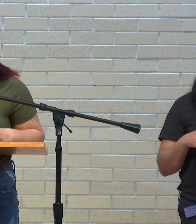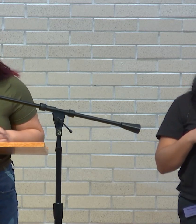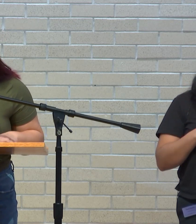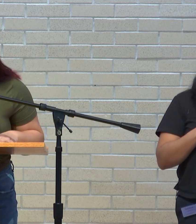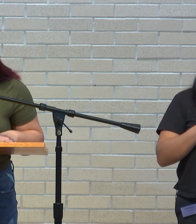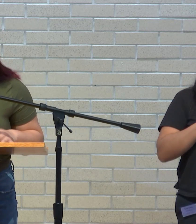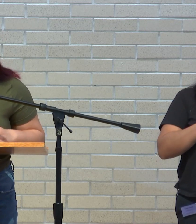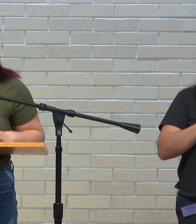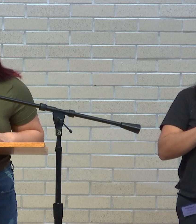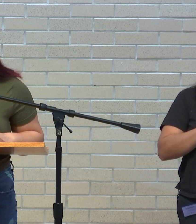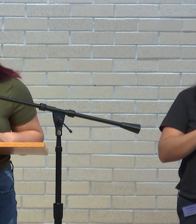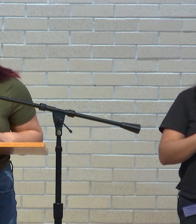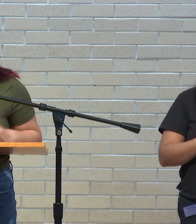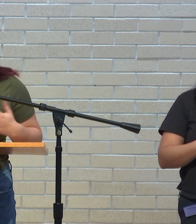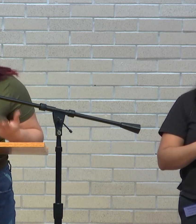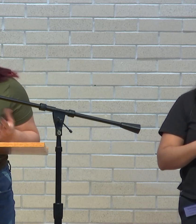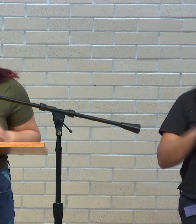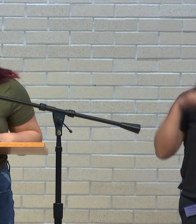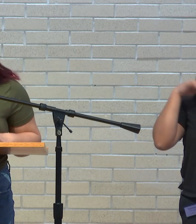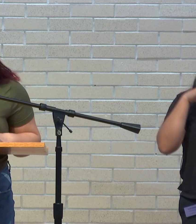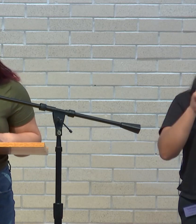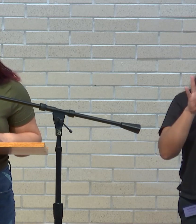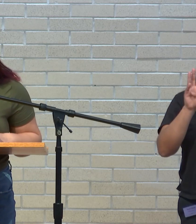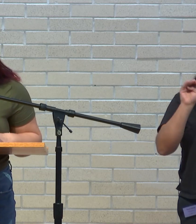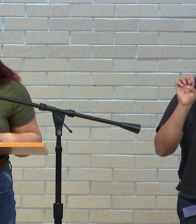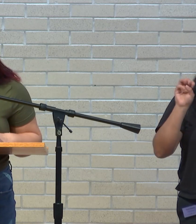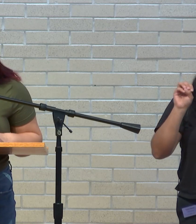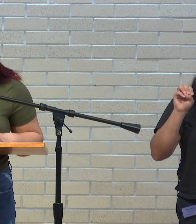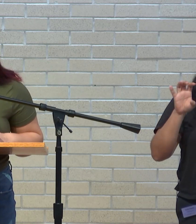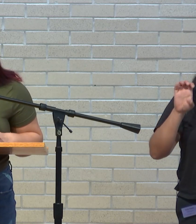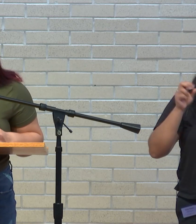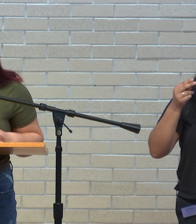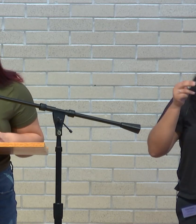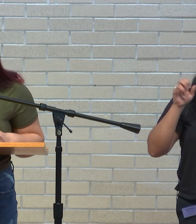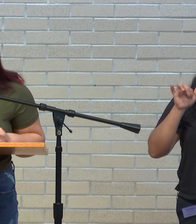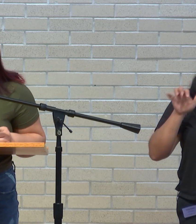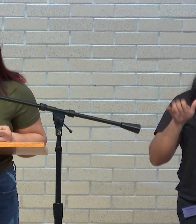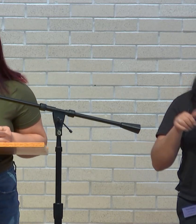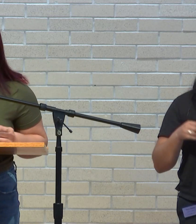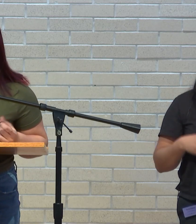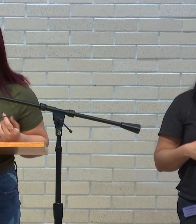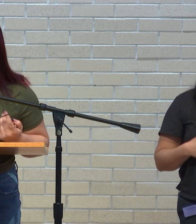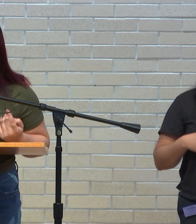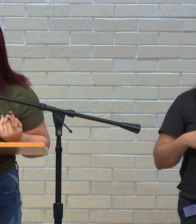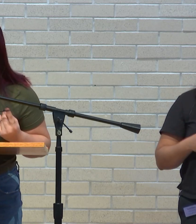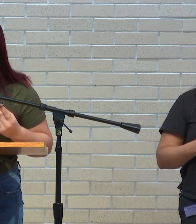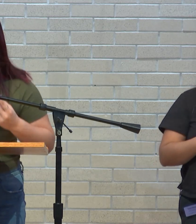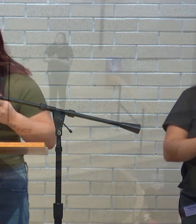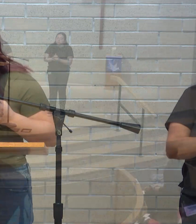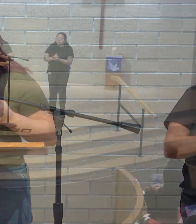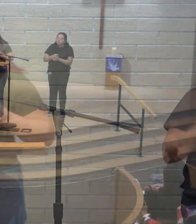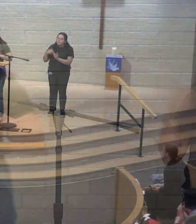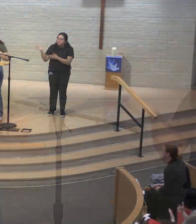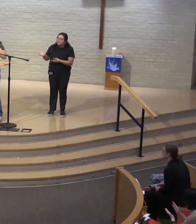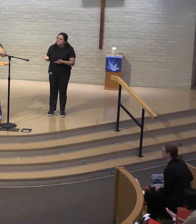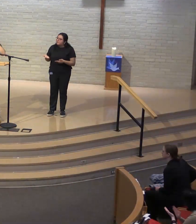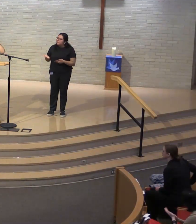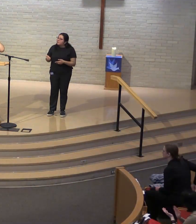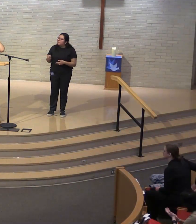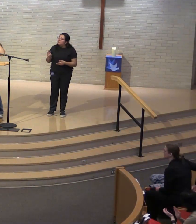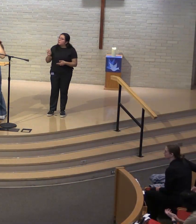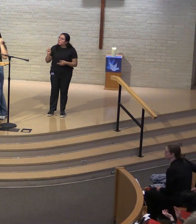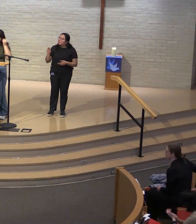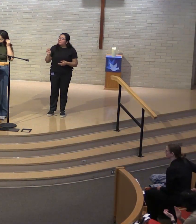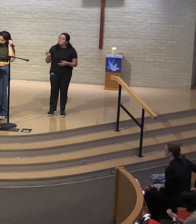studying biochemistry, and she's also currently part of the Queen Singers. So please help me in welcoming Bongiwe to the stage.